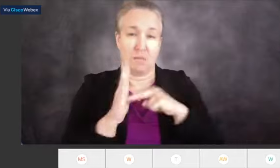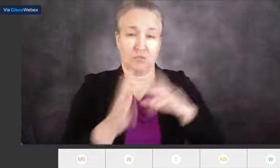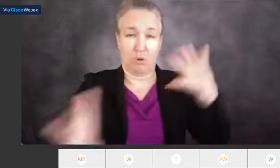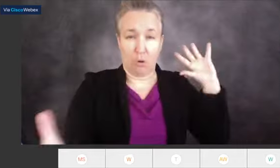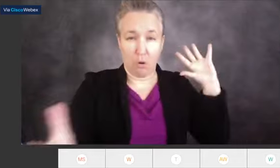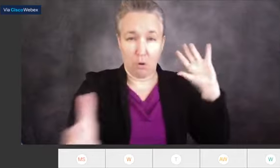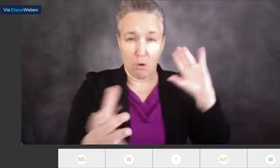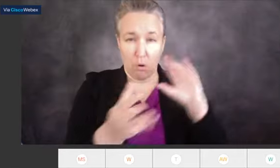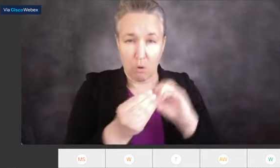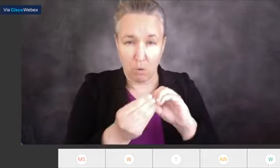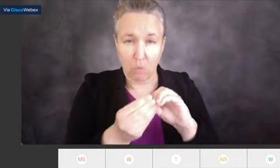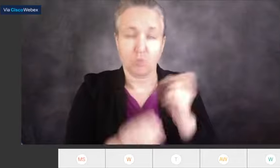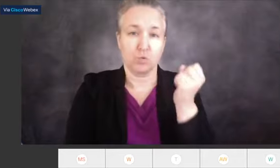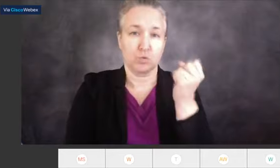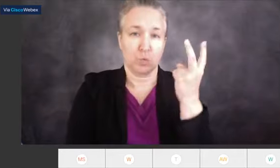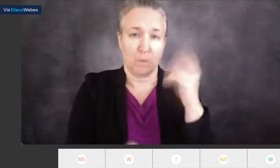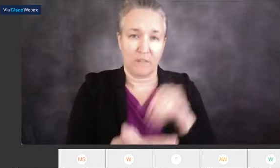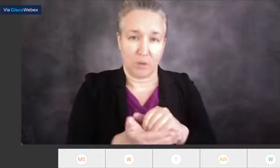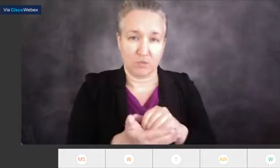to a total of